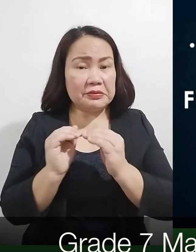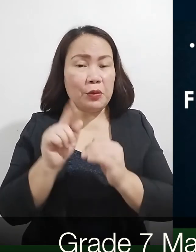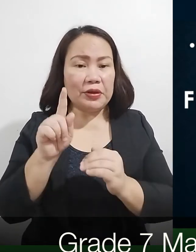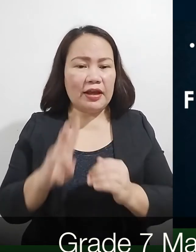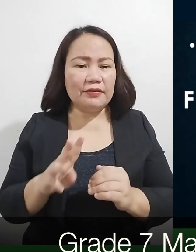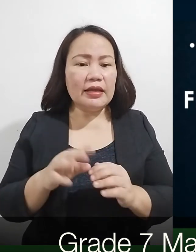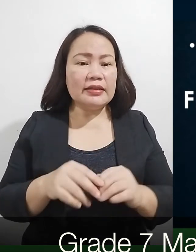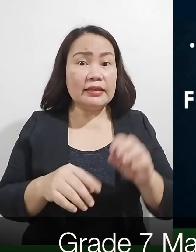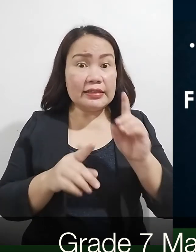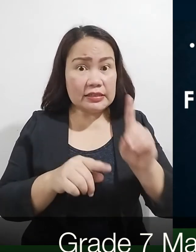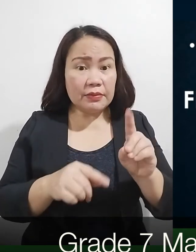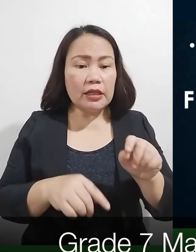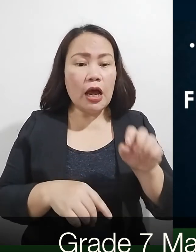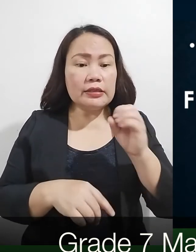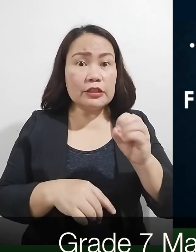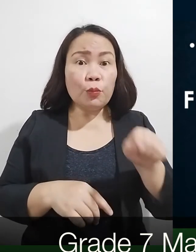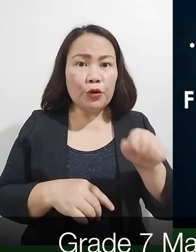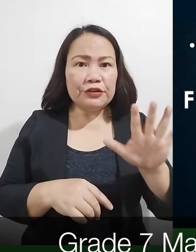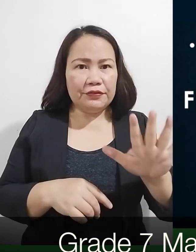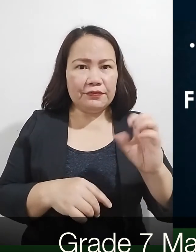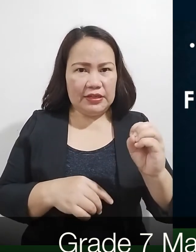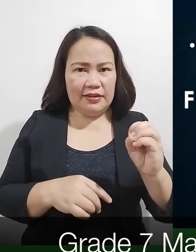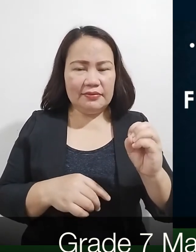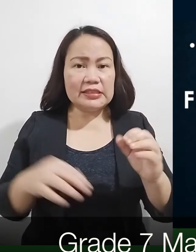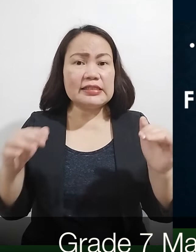or 0.50.